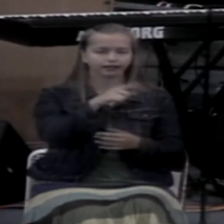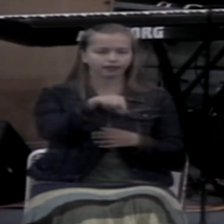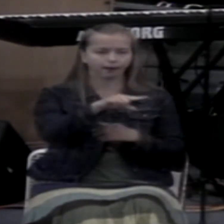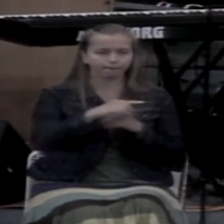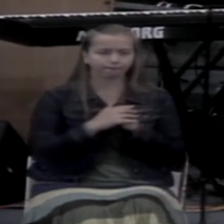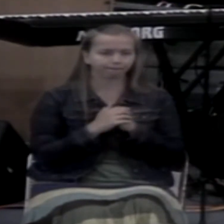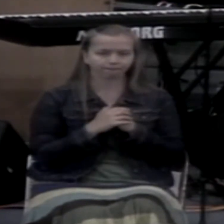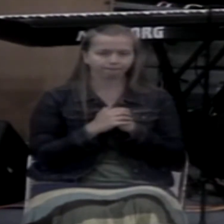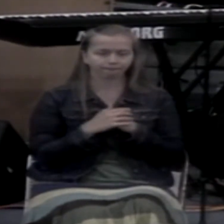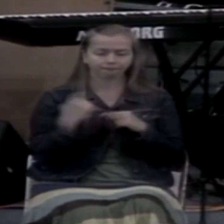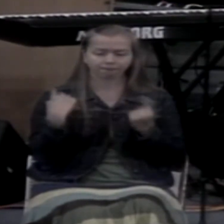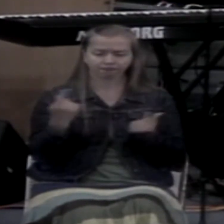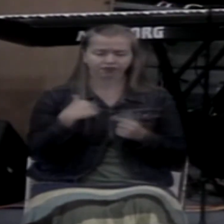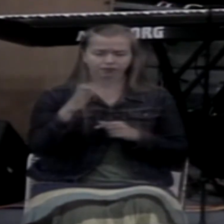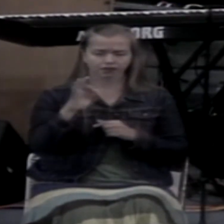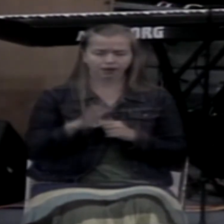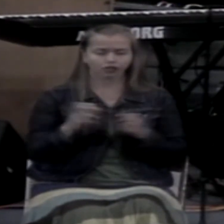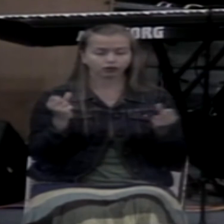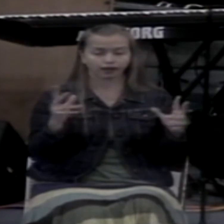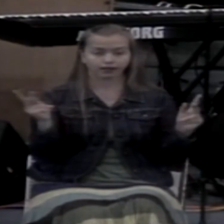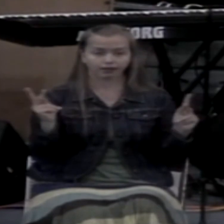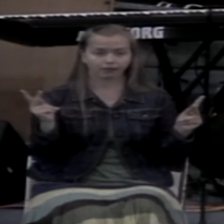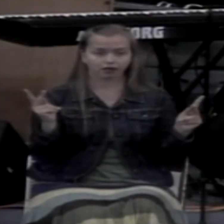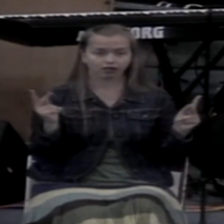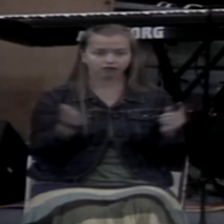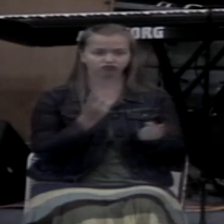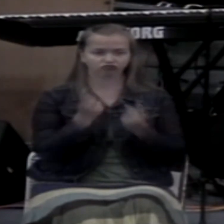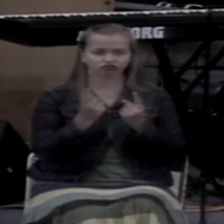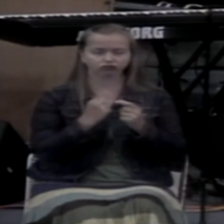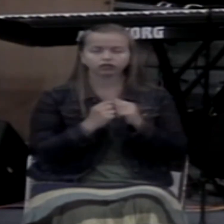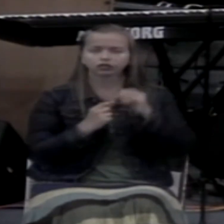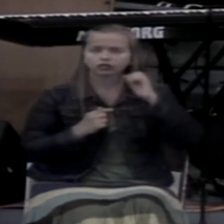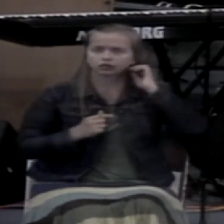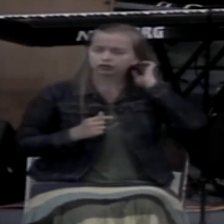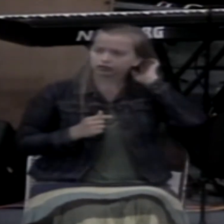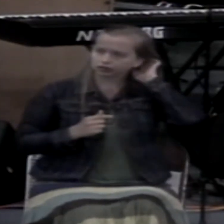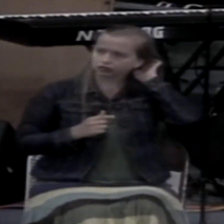How can you not love people and pray intercessory prayers for people?